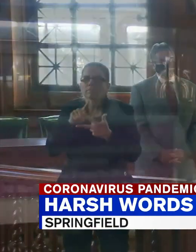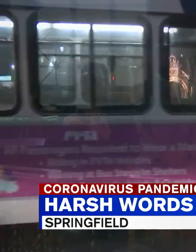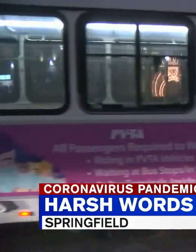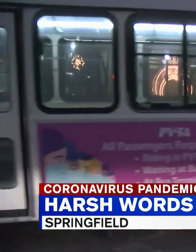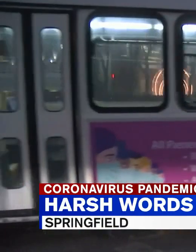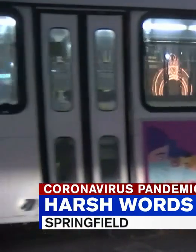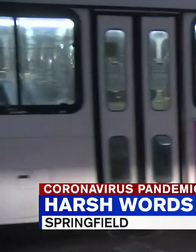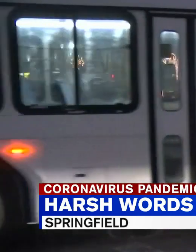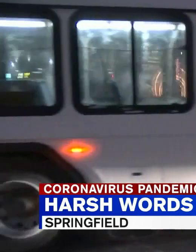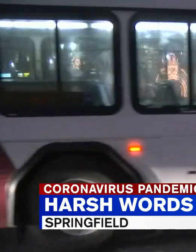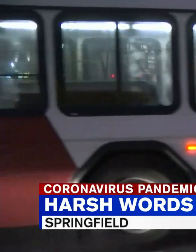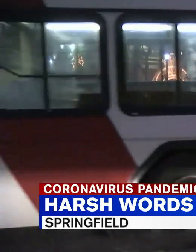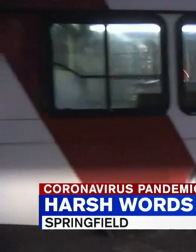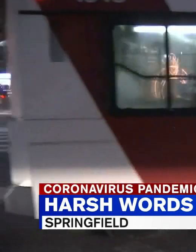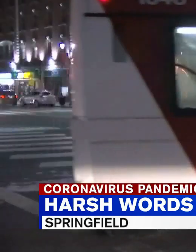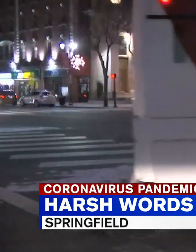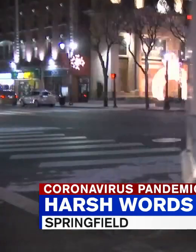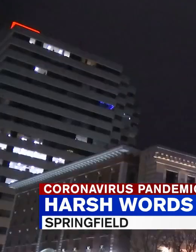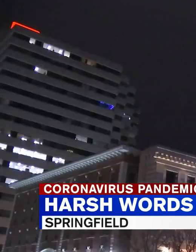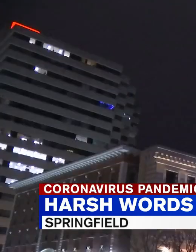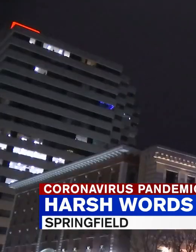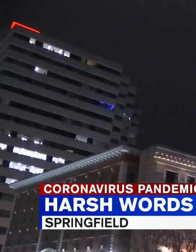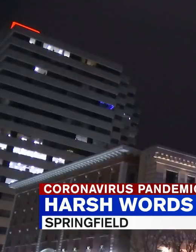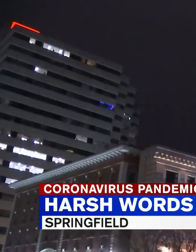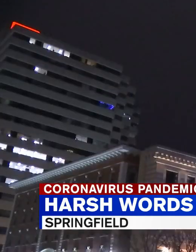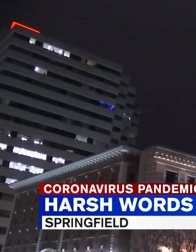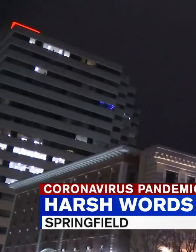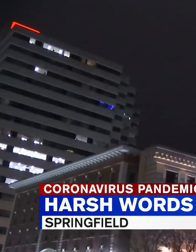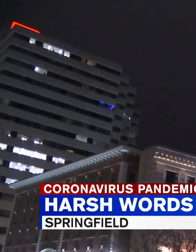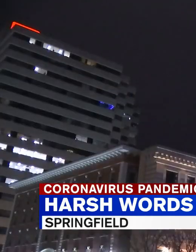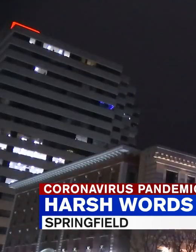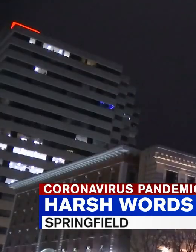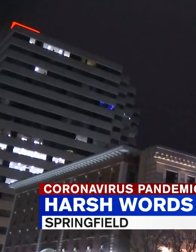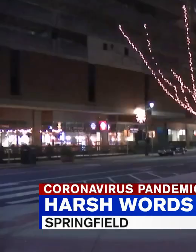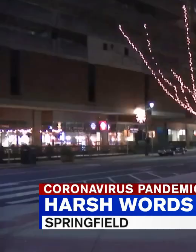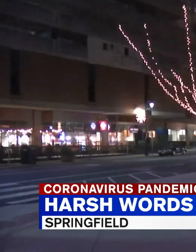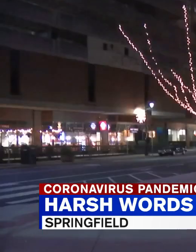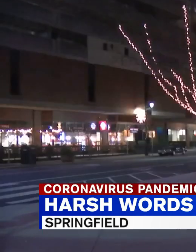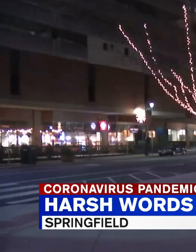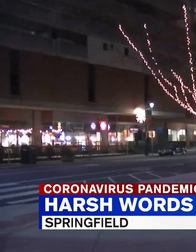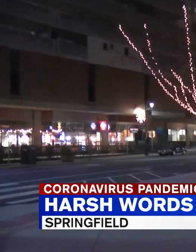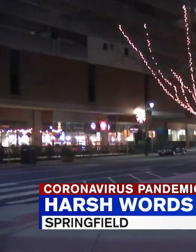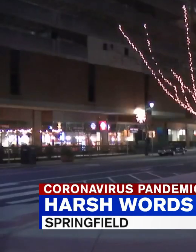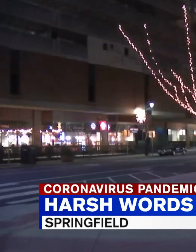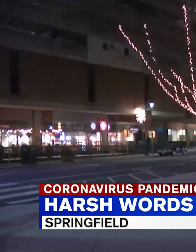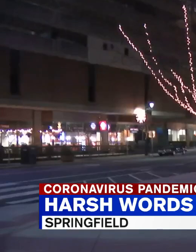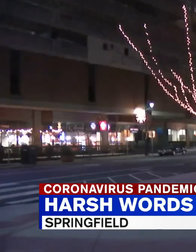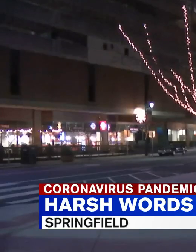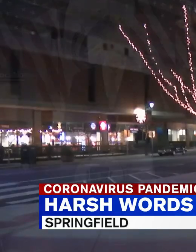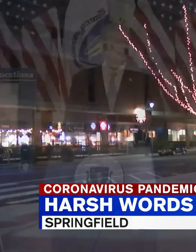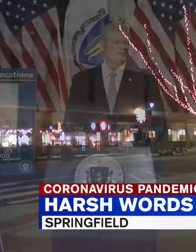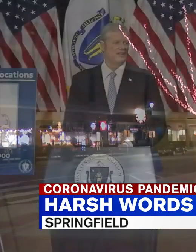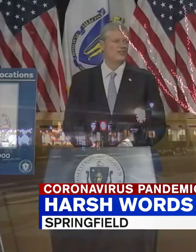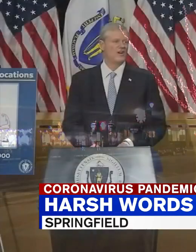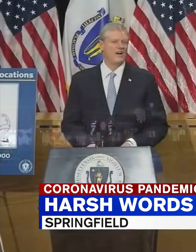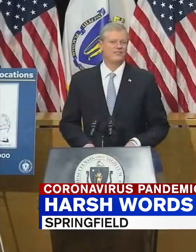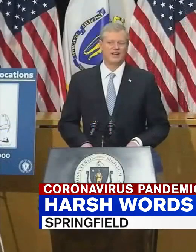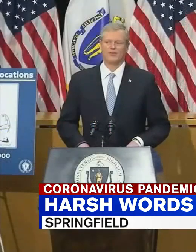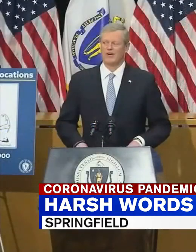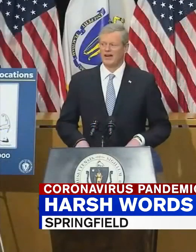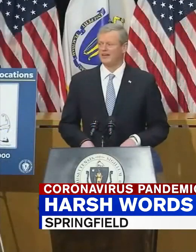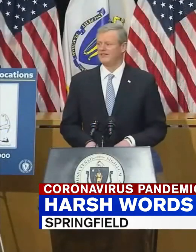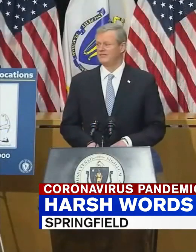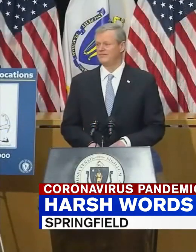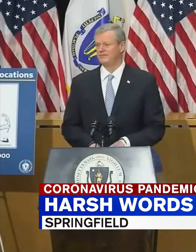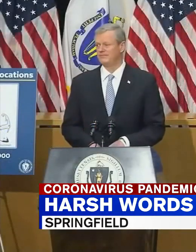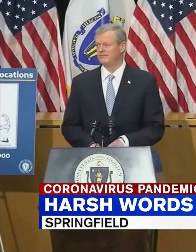family? Like health experts feared, cases of COVID-19 are on the rise in Massachusetts after the Thanksgiving holiday weekend. Took off like